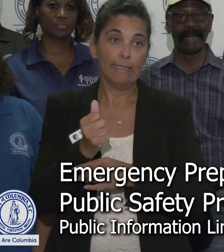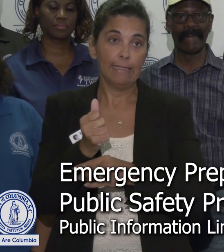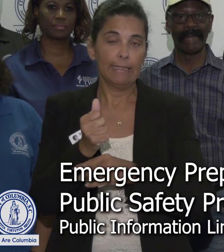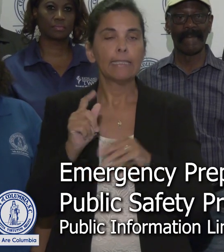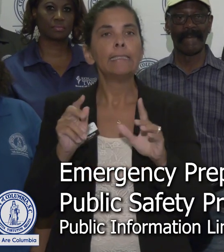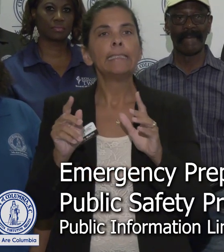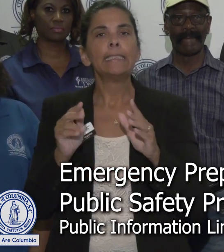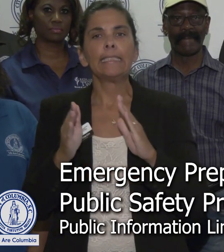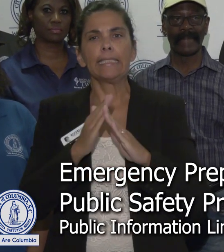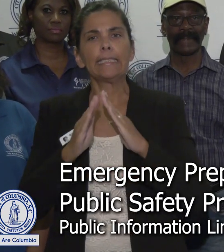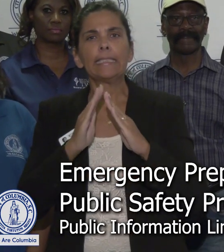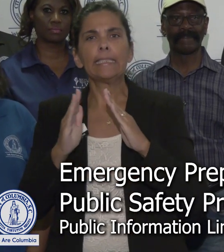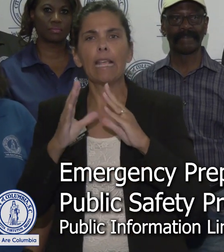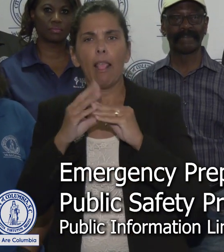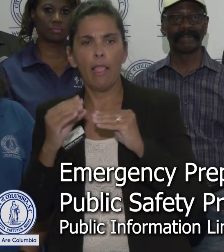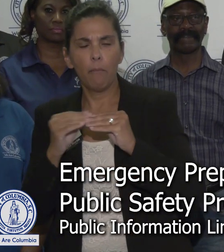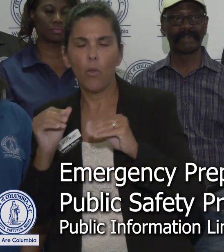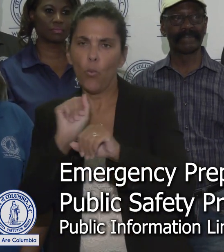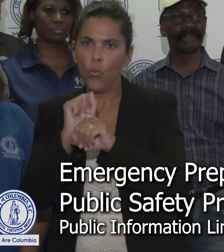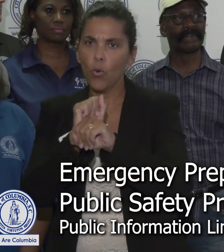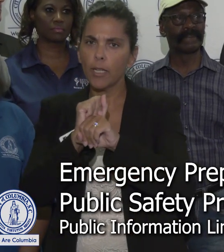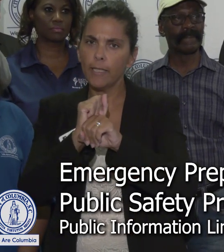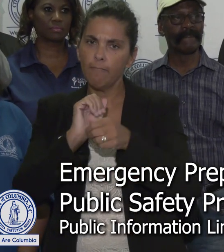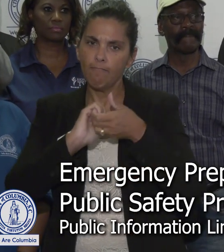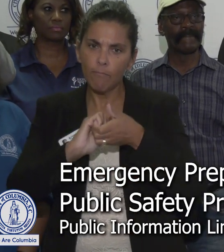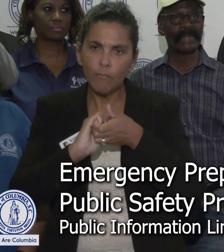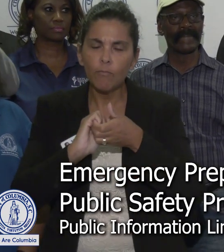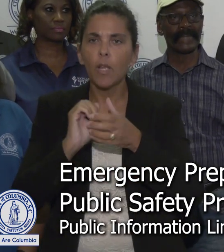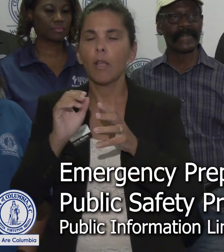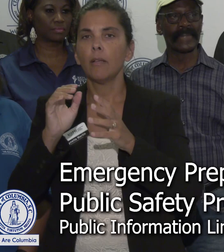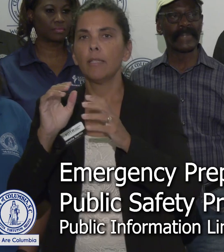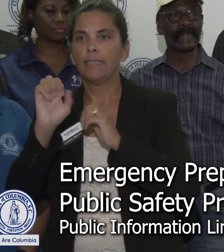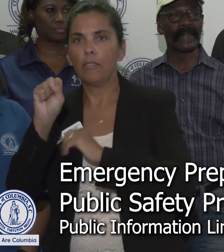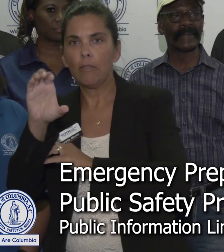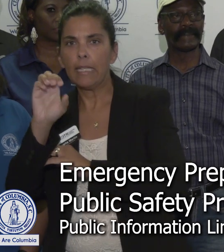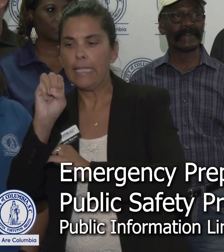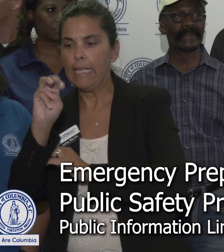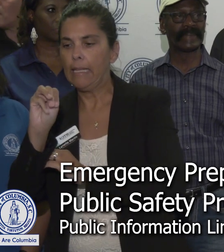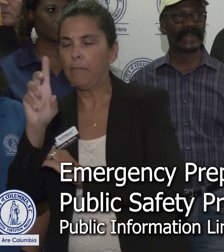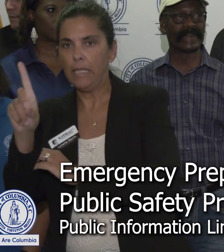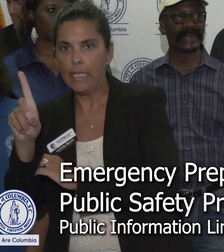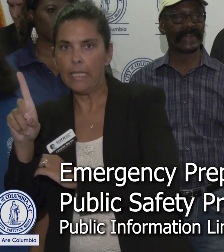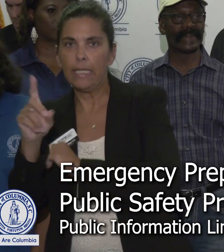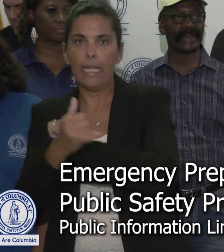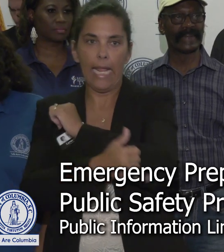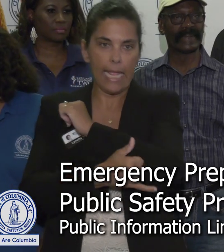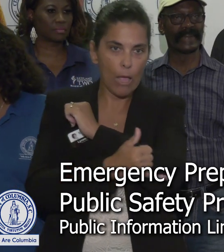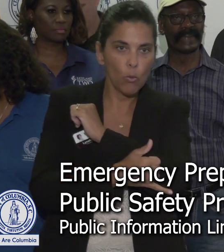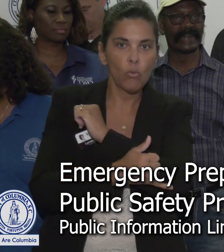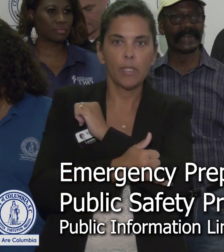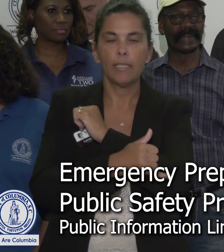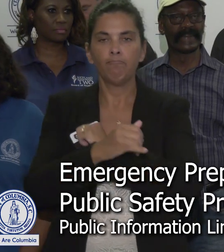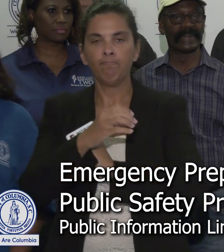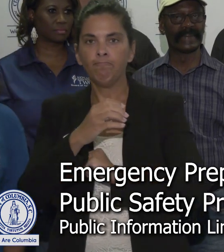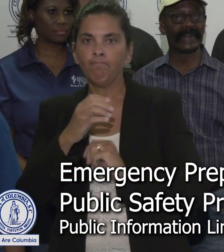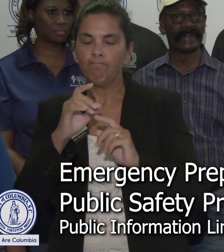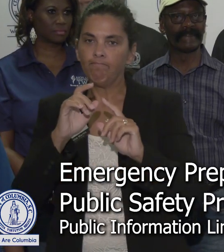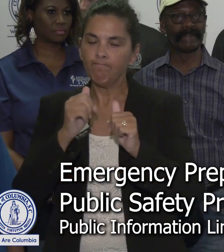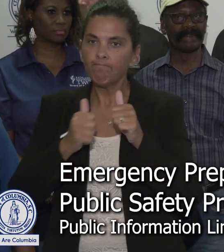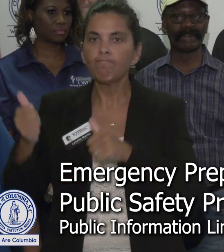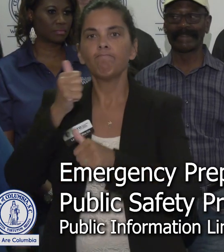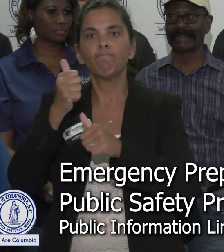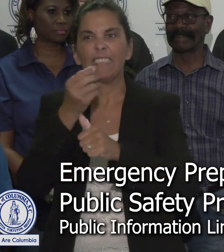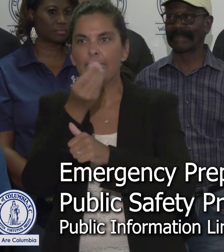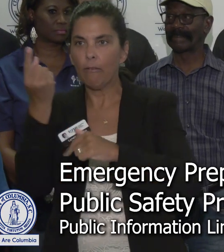been working in partnership with South Carolina EMD and our county officials for several days. We are ready